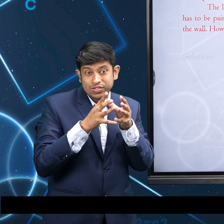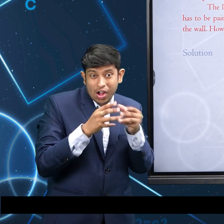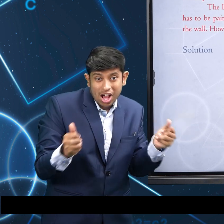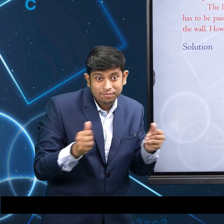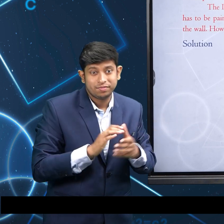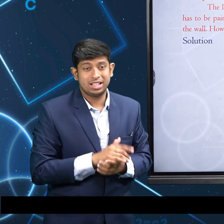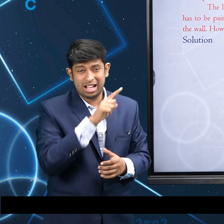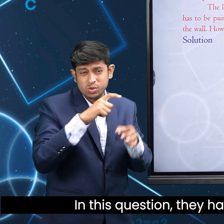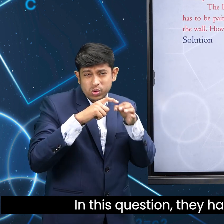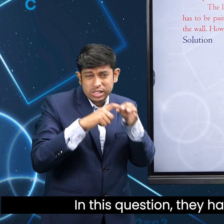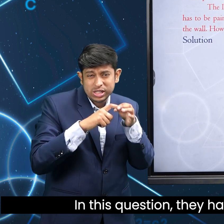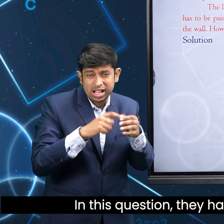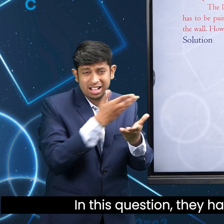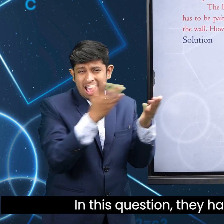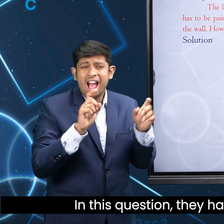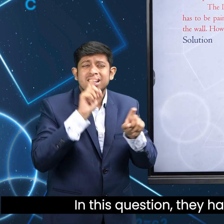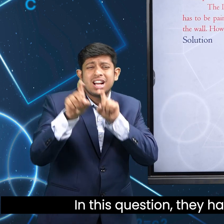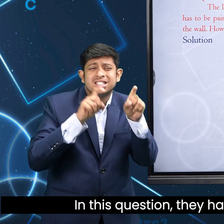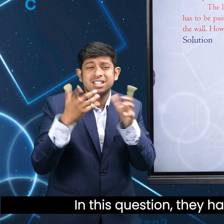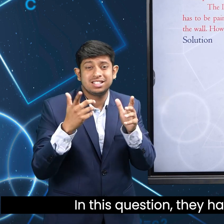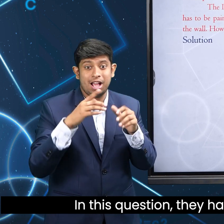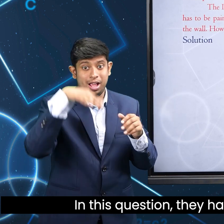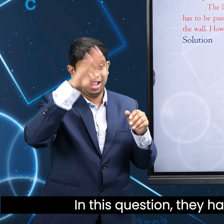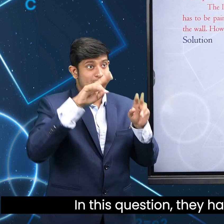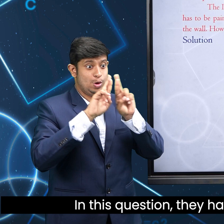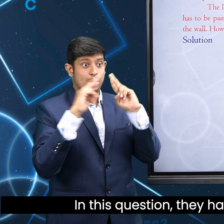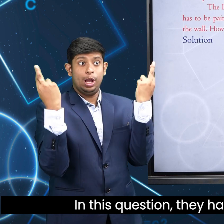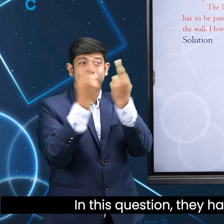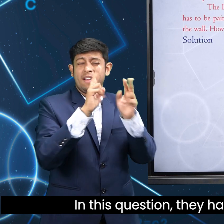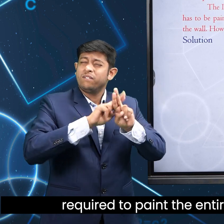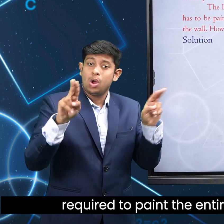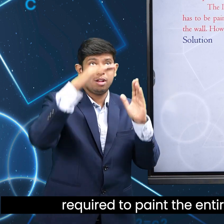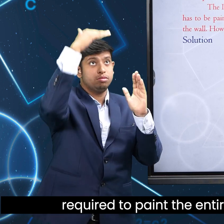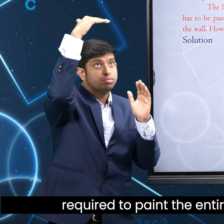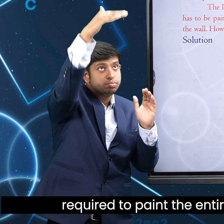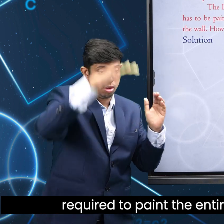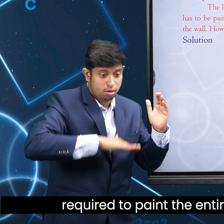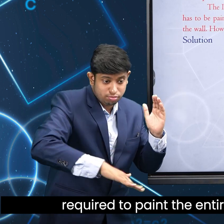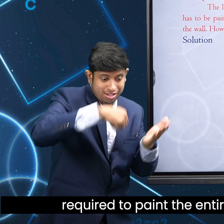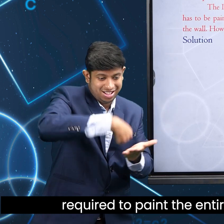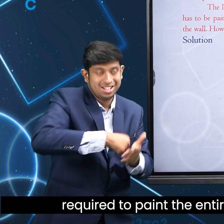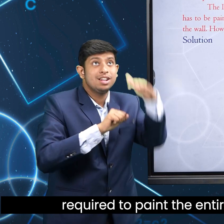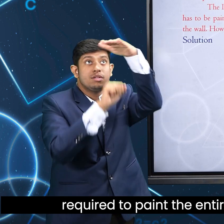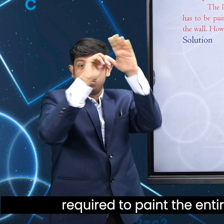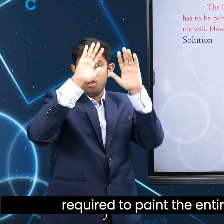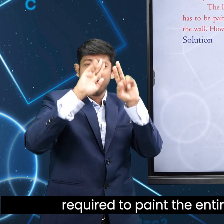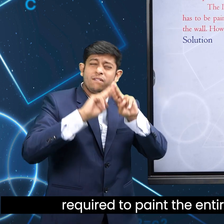Solution. In this question, they have asked to find the liters of paint required to paint the entire room including the